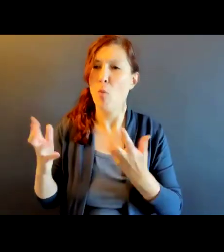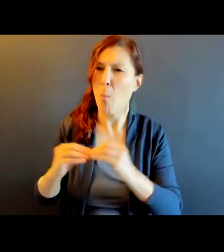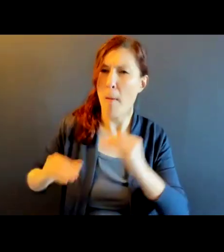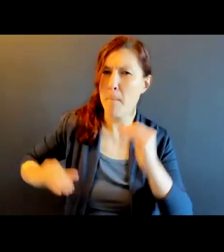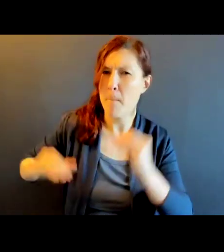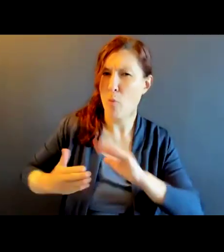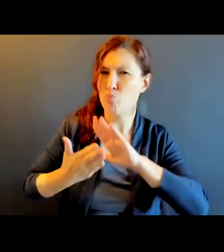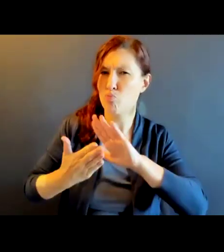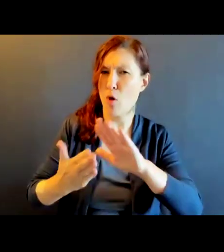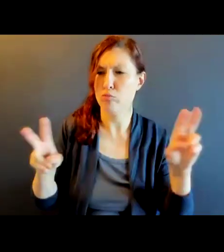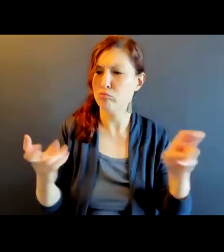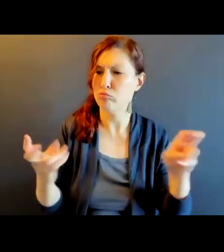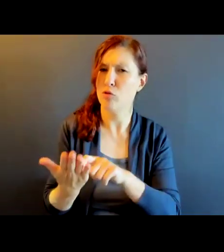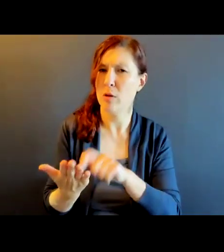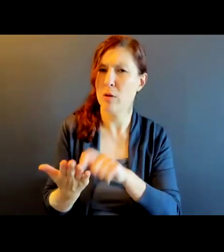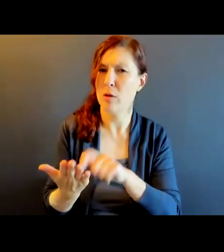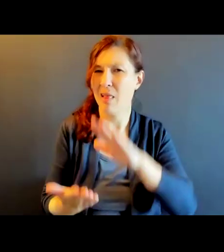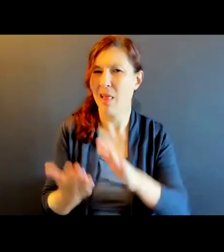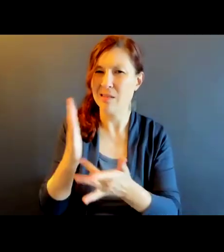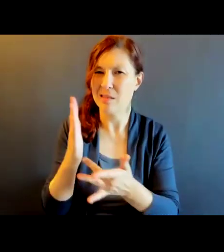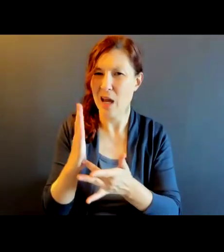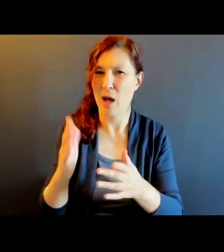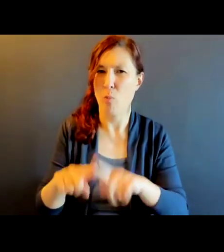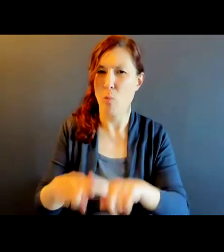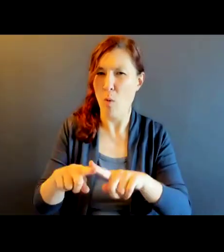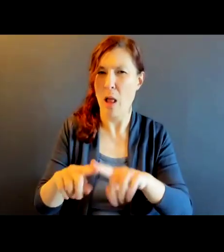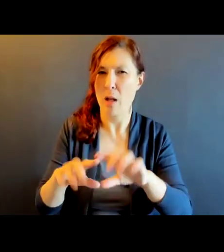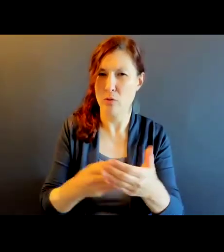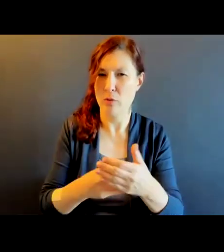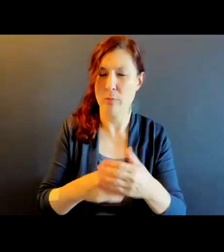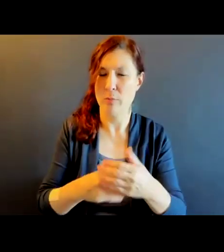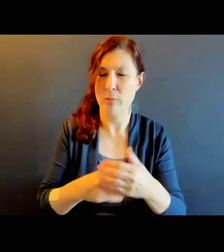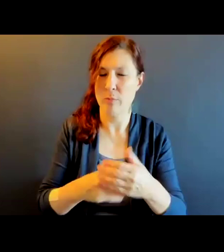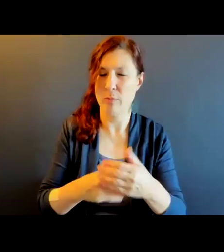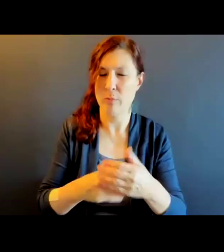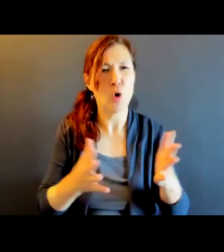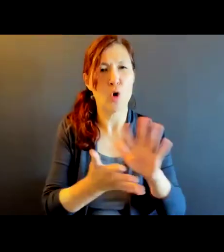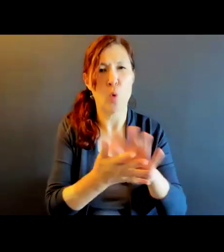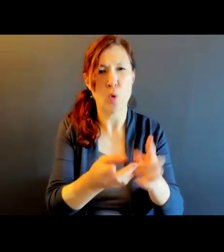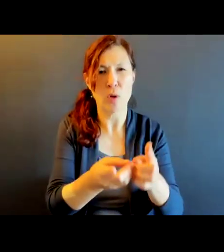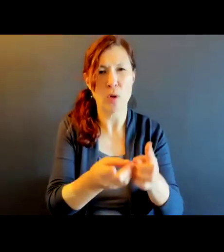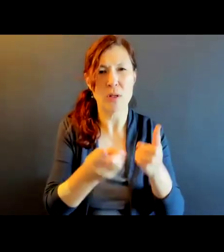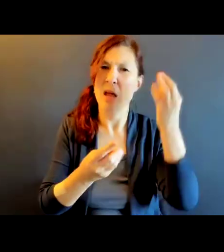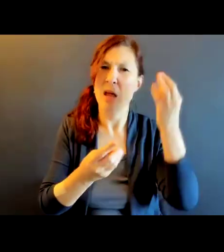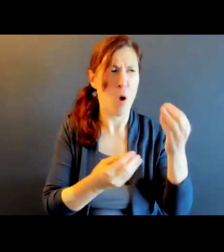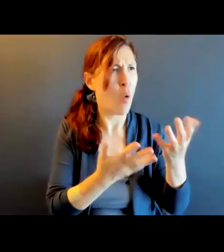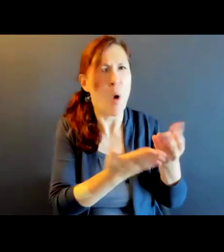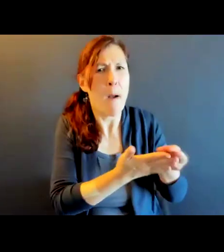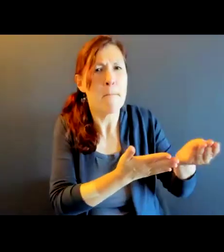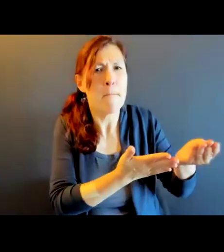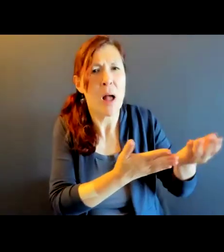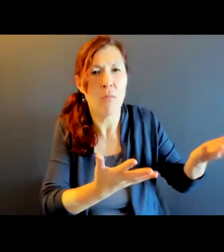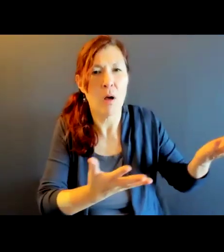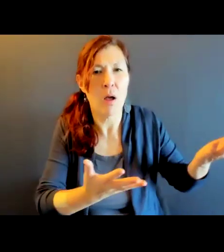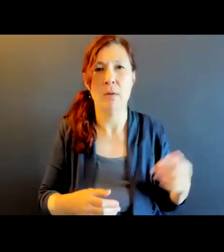that thinks about less tech in the classroom. We also encourage the district to always think about the EdTech being purchased and asked, what